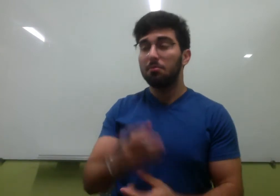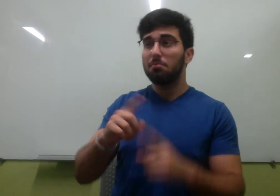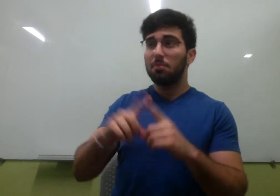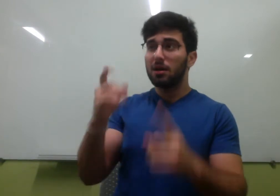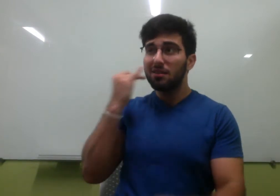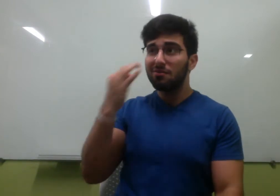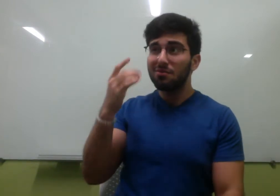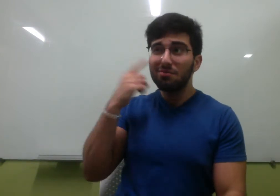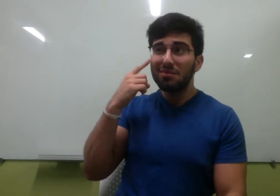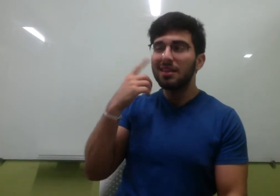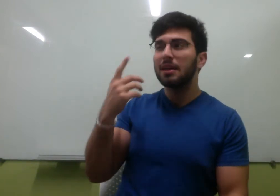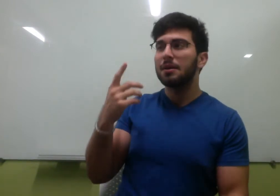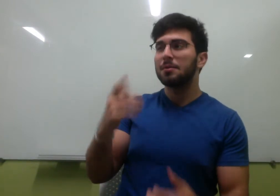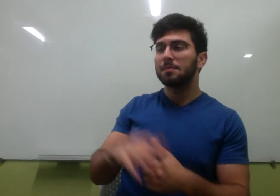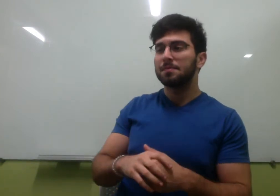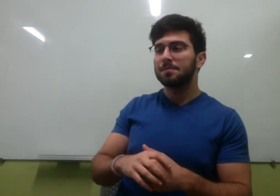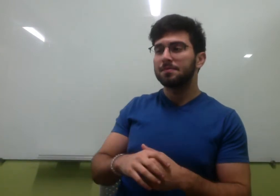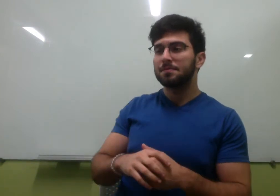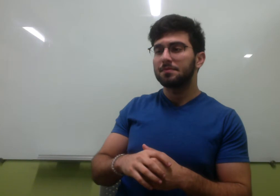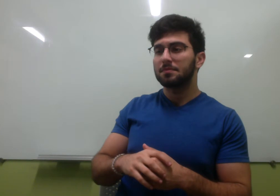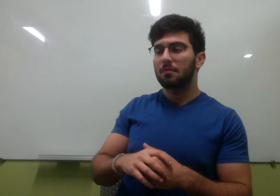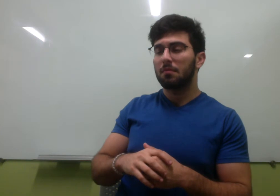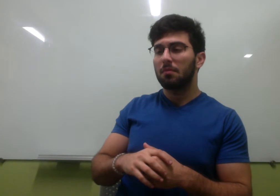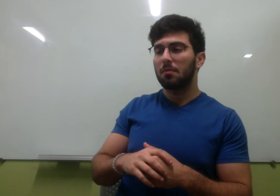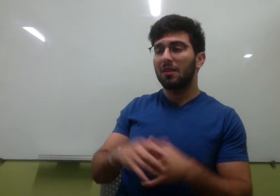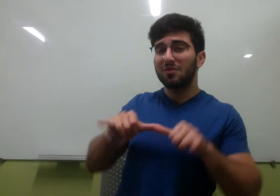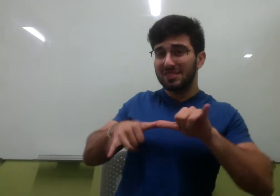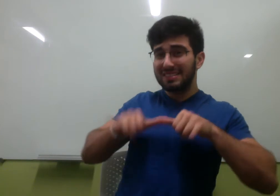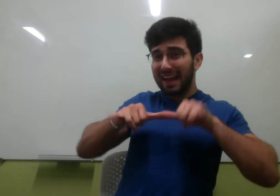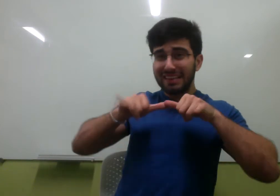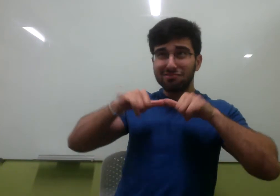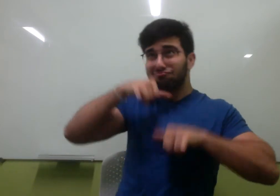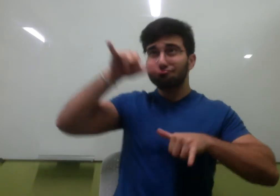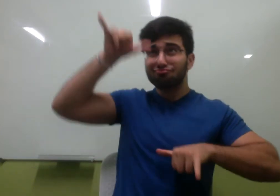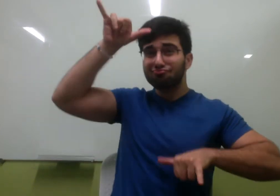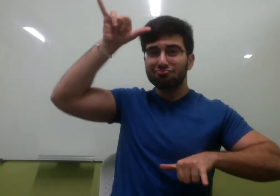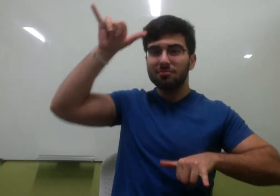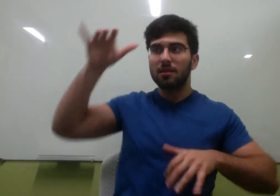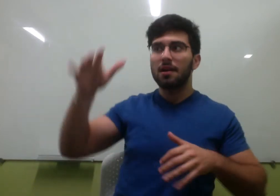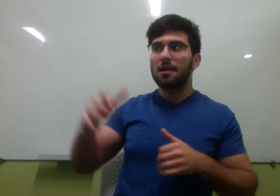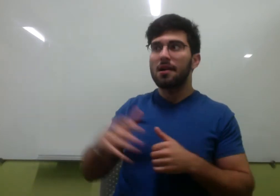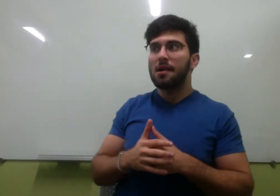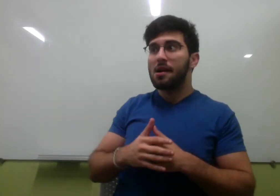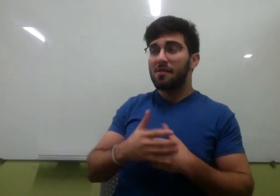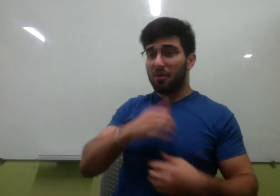or its lungs that can take in an enormous amount of air at one time. 12 gallons. Right. They're